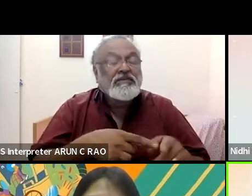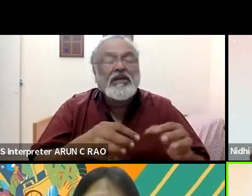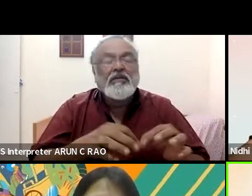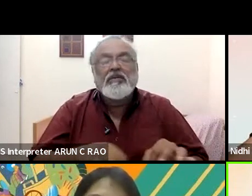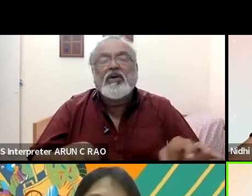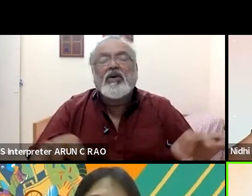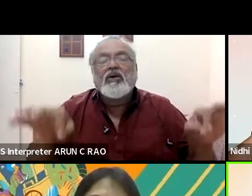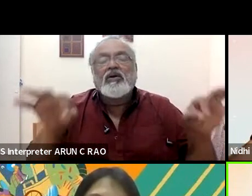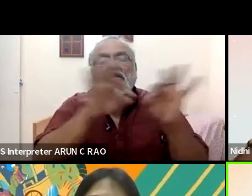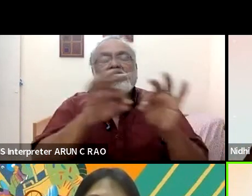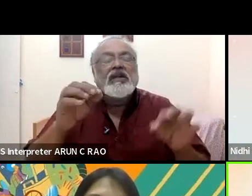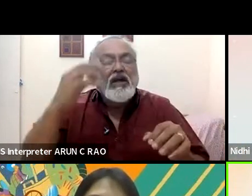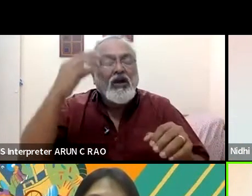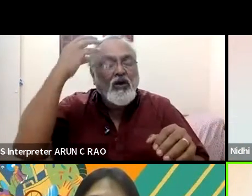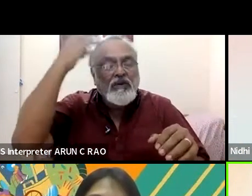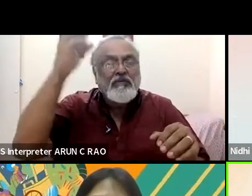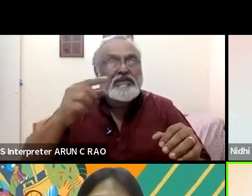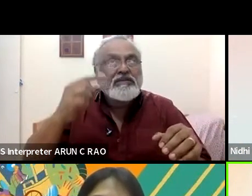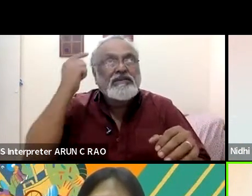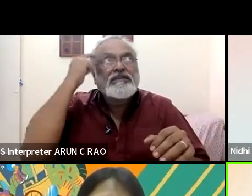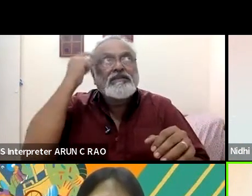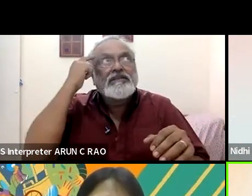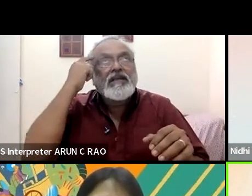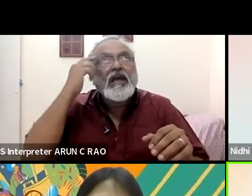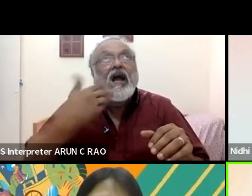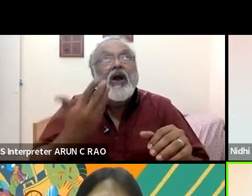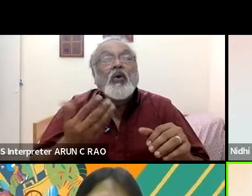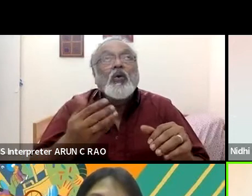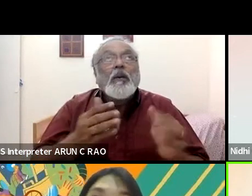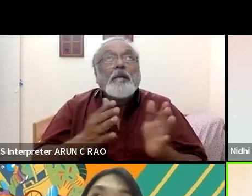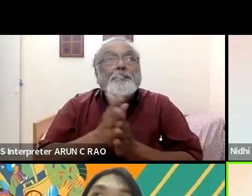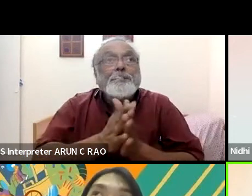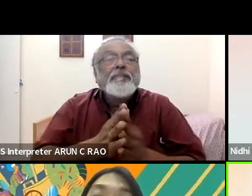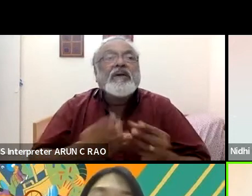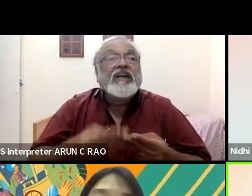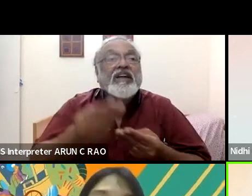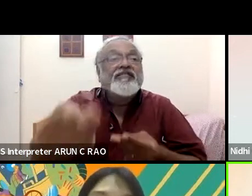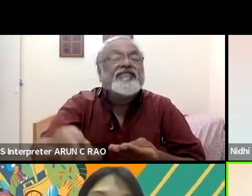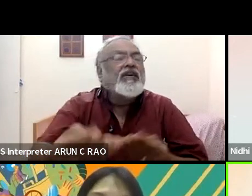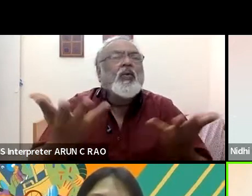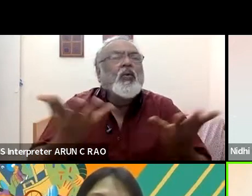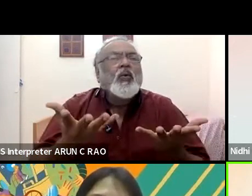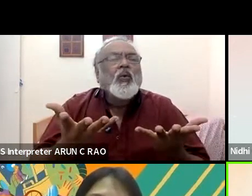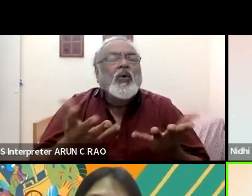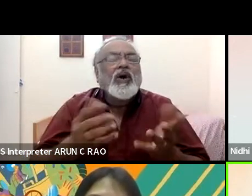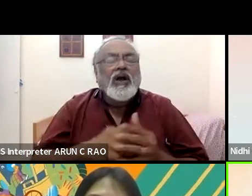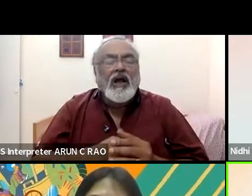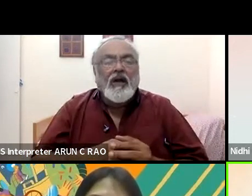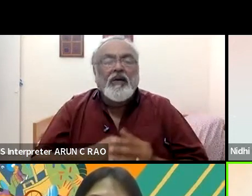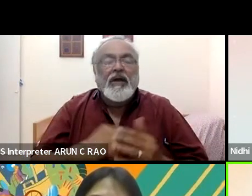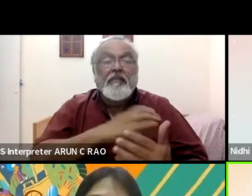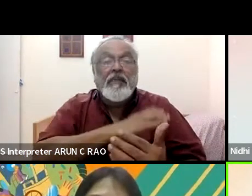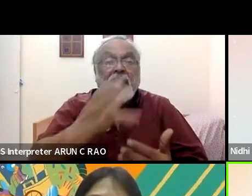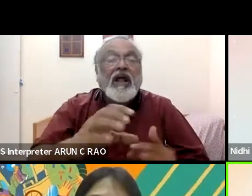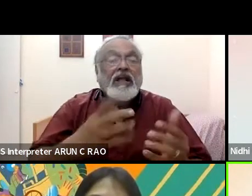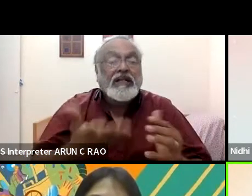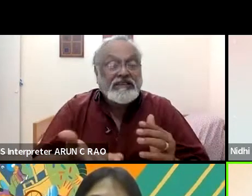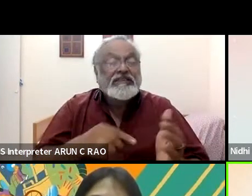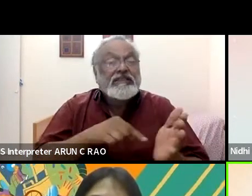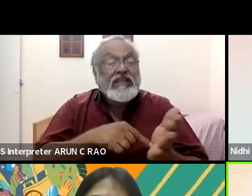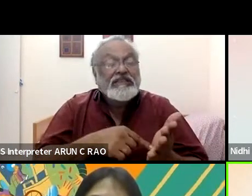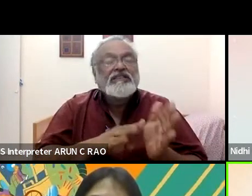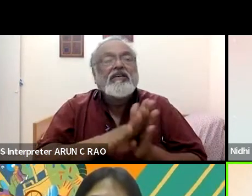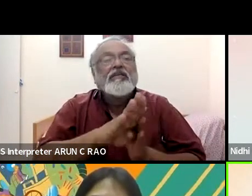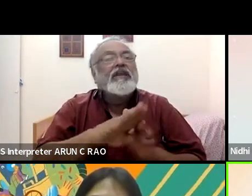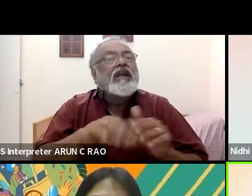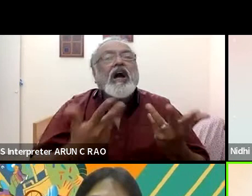government to start thinking about how do we actually bring in incentives and how do we actually enable this kind of development. I'll stop there.